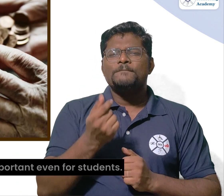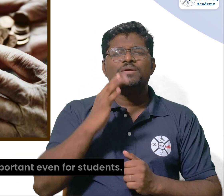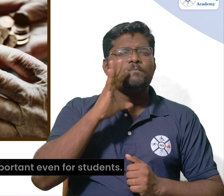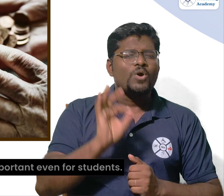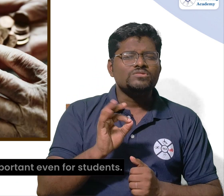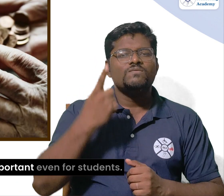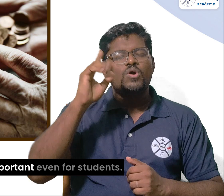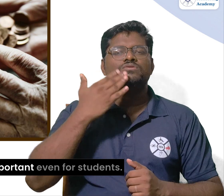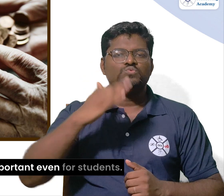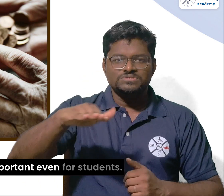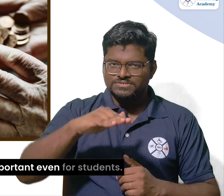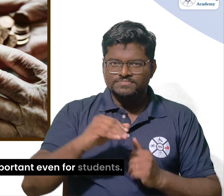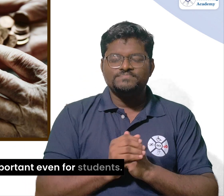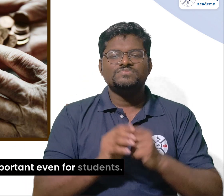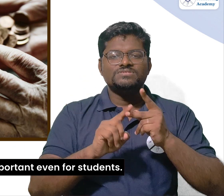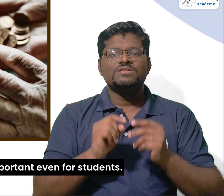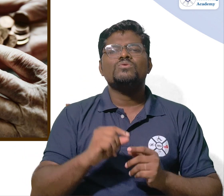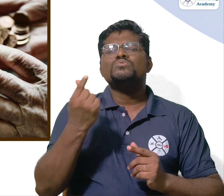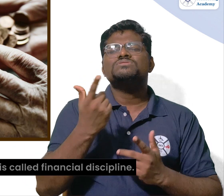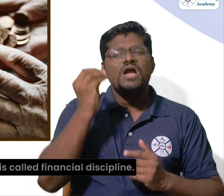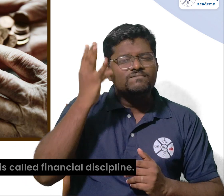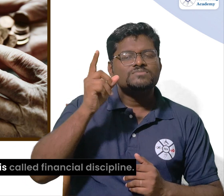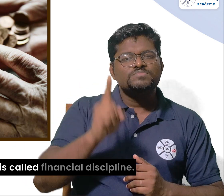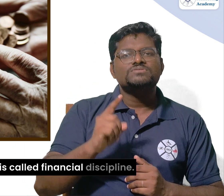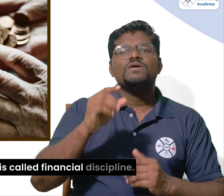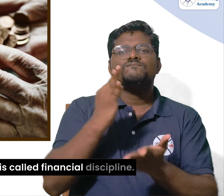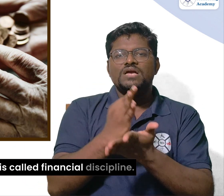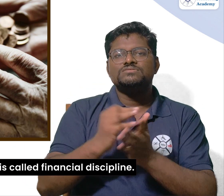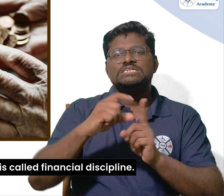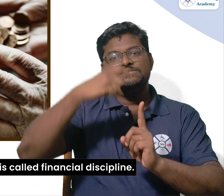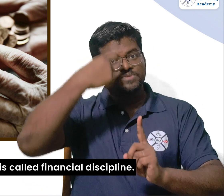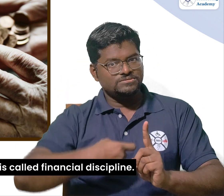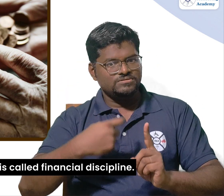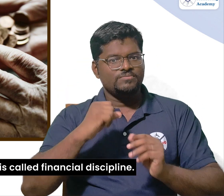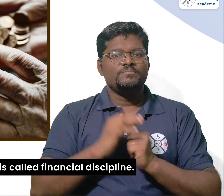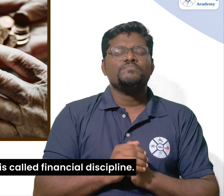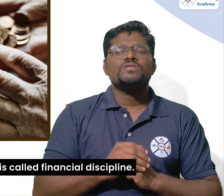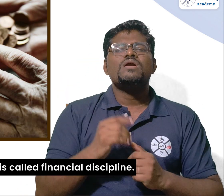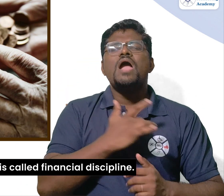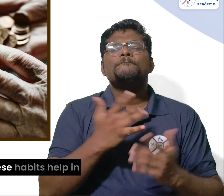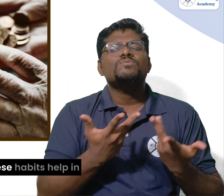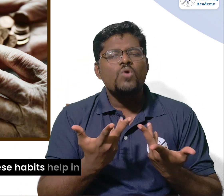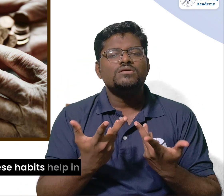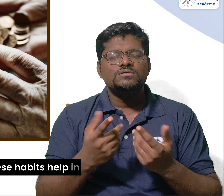Money is important, even for students. Using it wisely is called financial discipline. These habits help